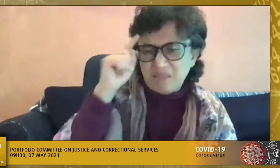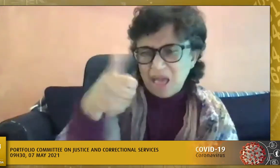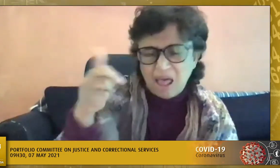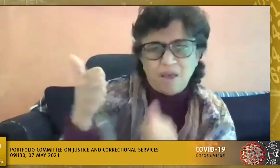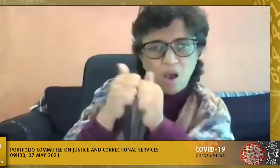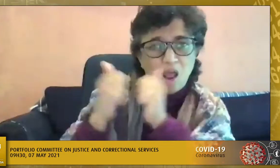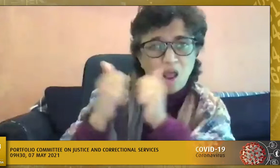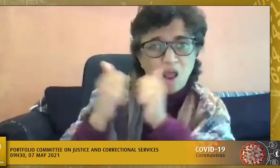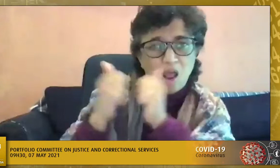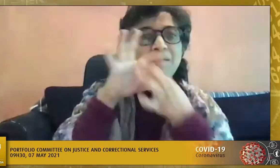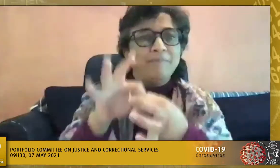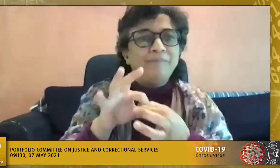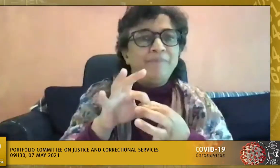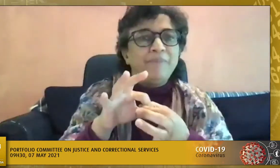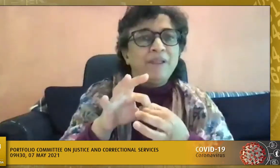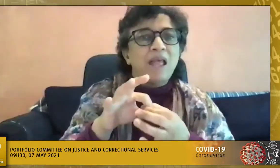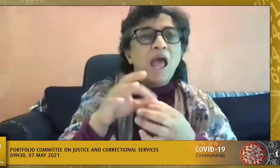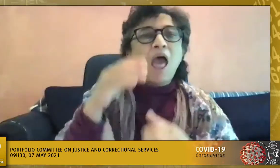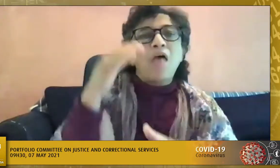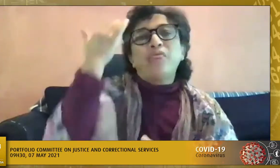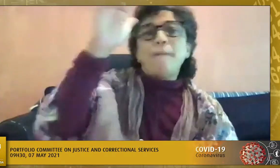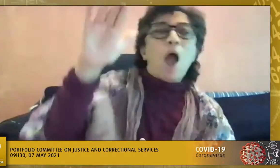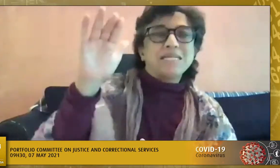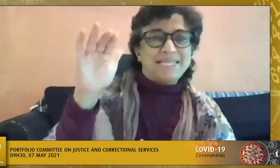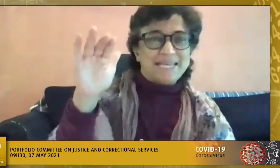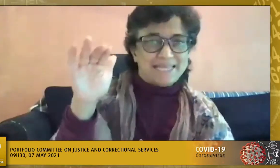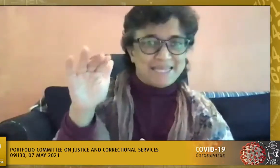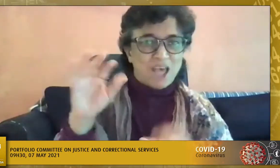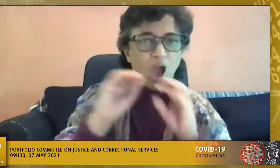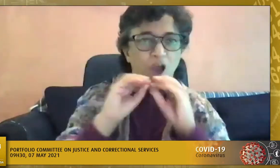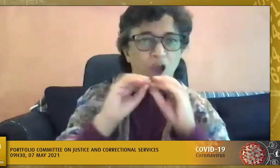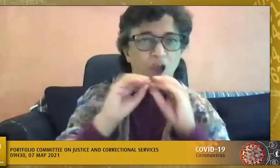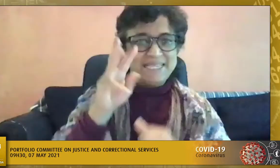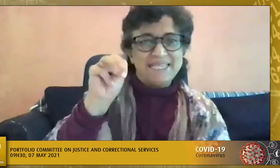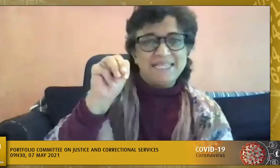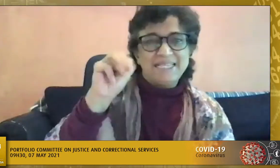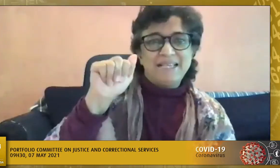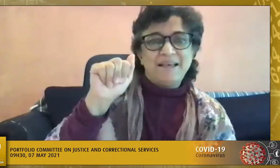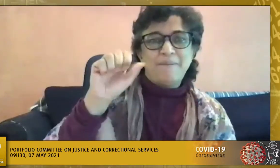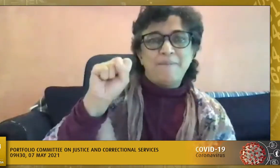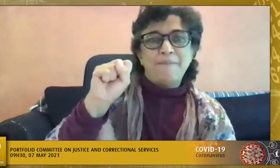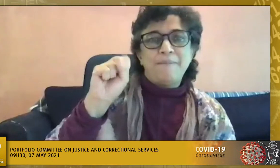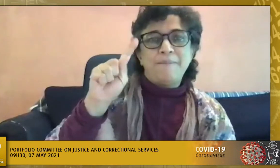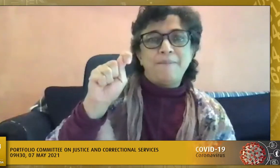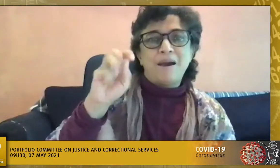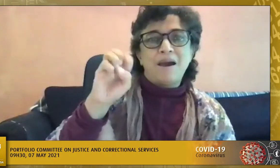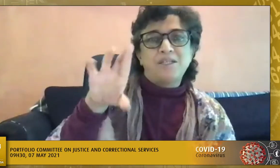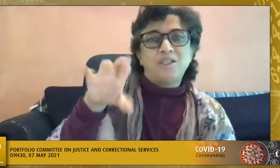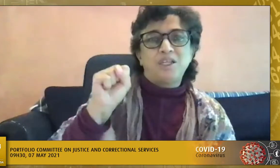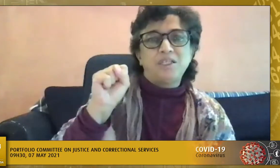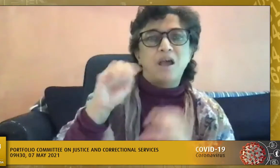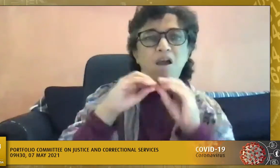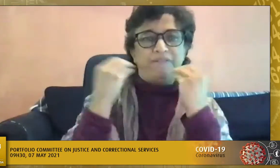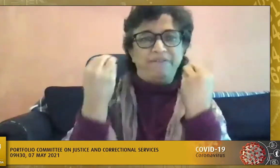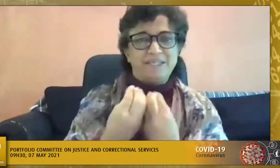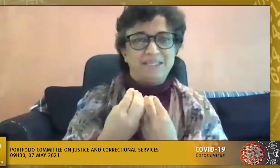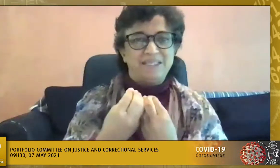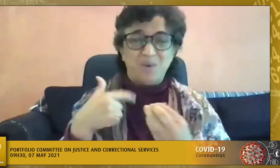then I would like to add I think one of the few of the other colleagues um